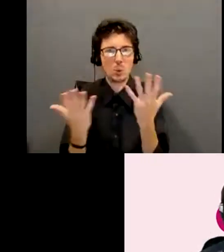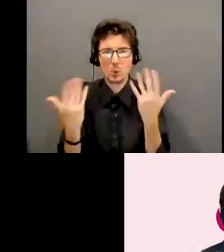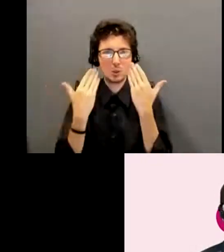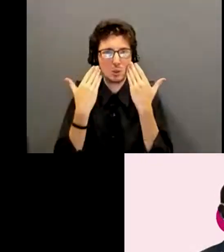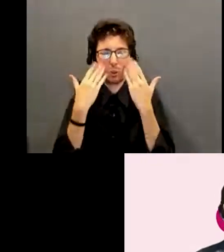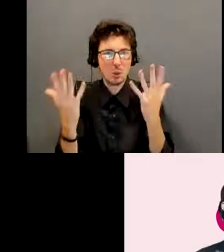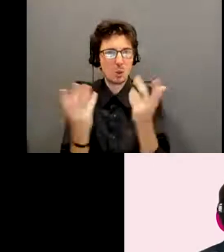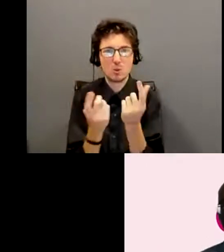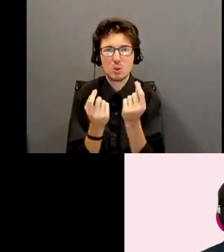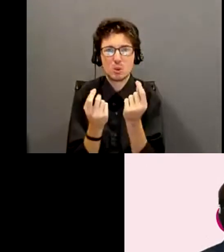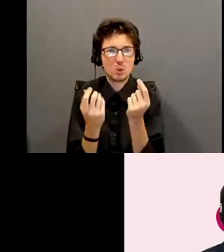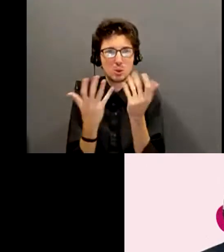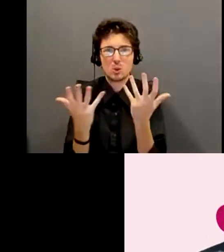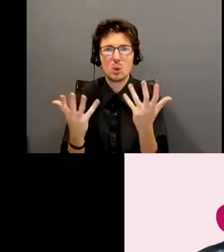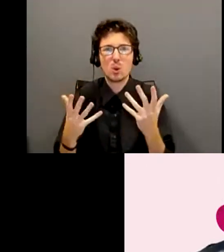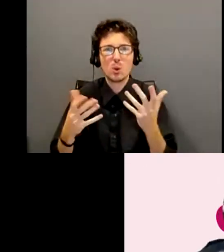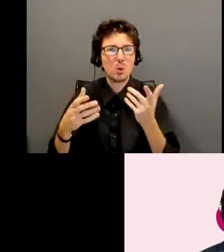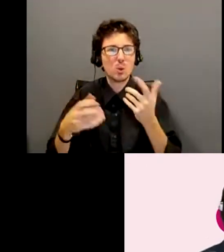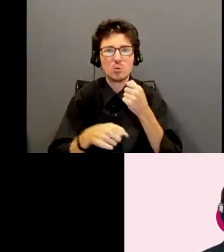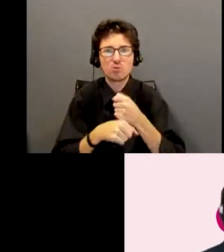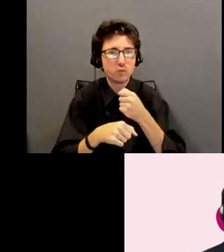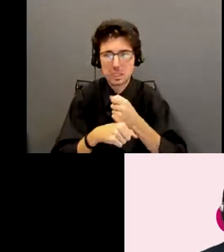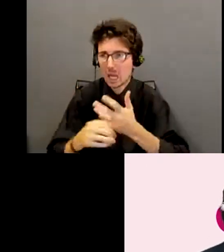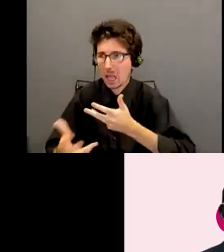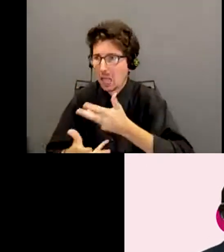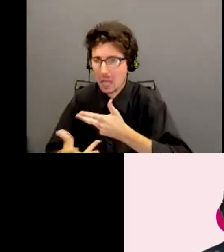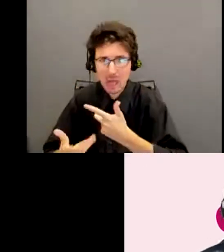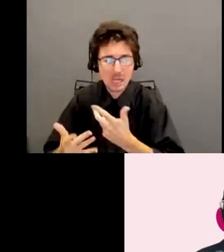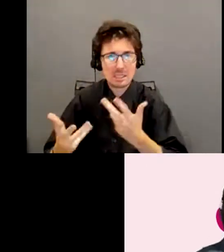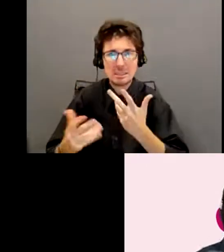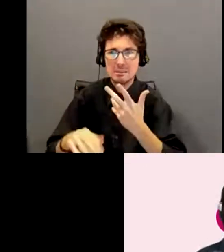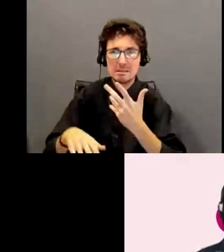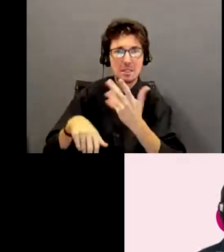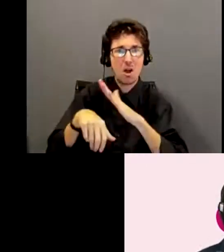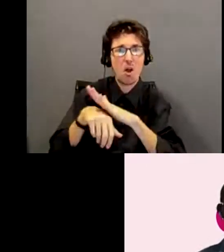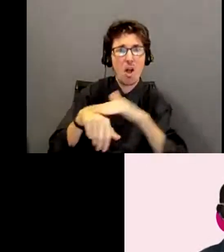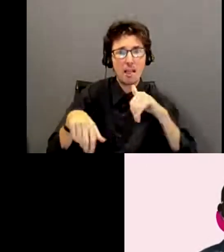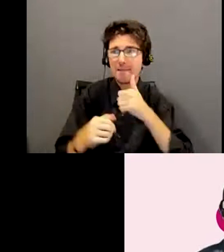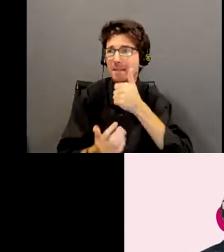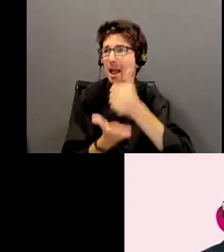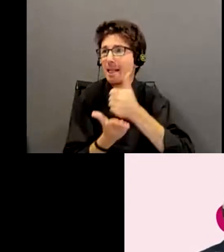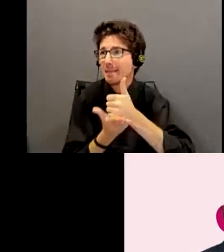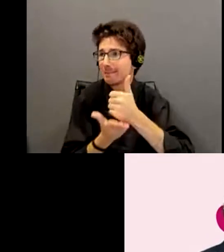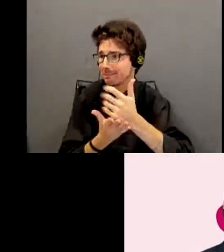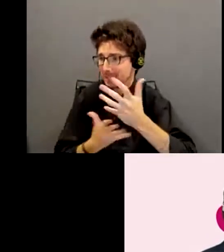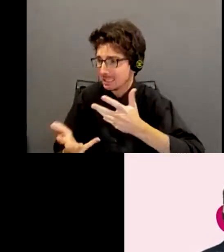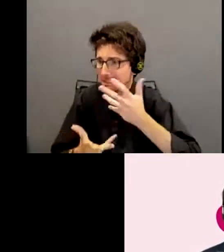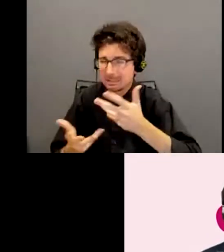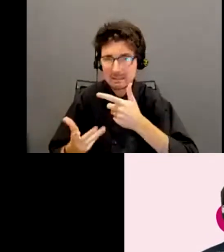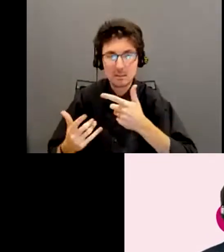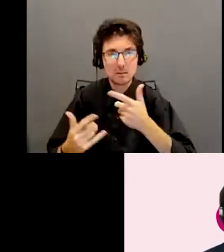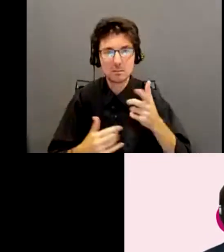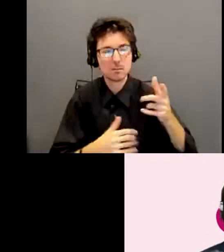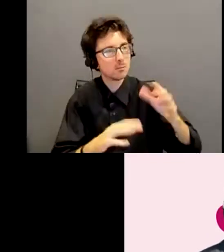How, what the things that they can do, how to call for help, and how to understand better